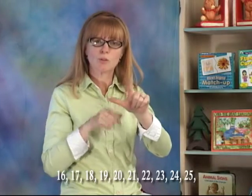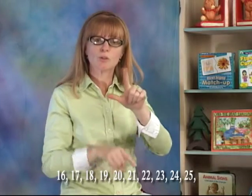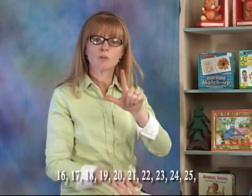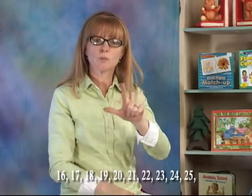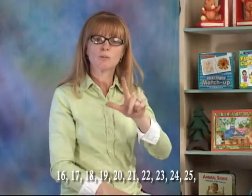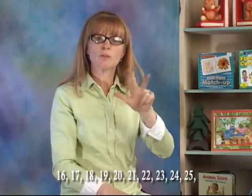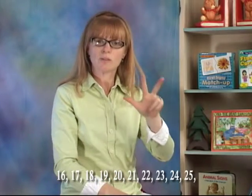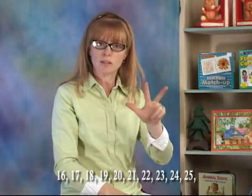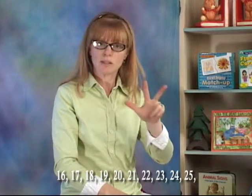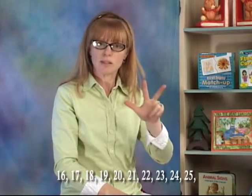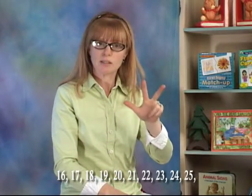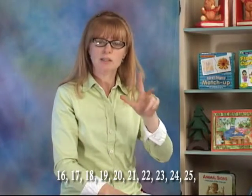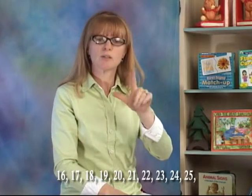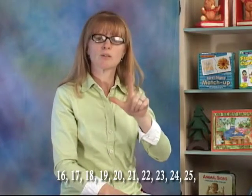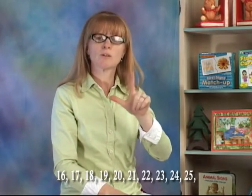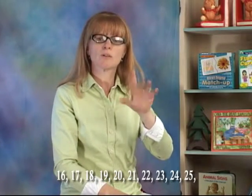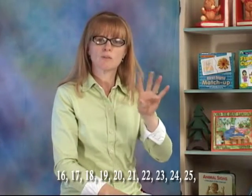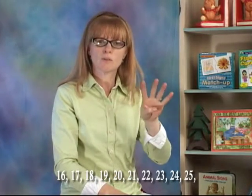23,